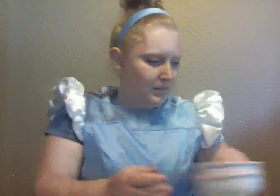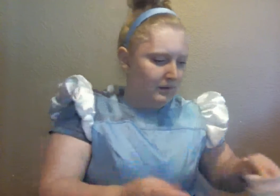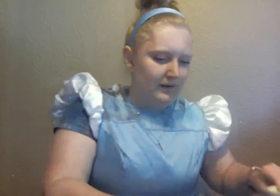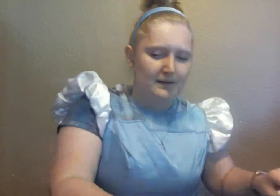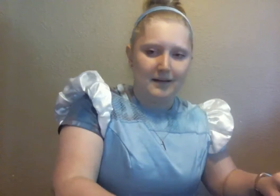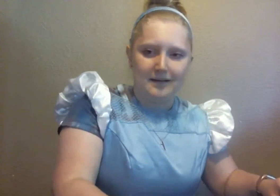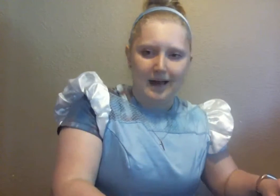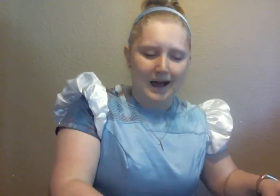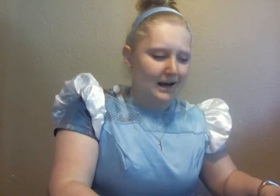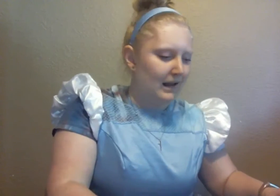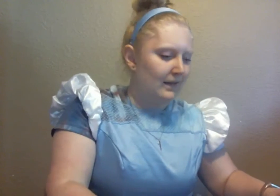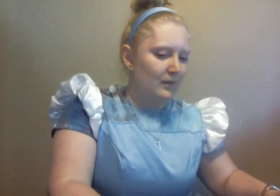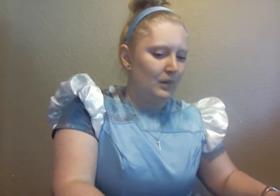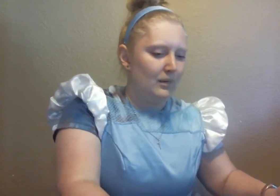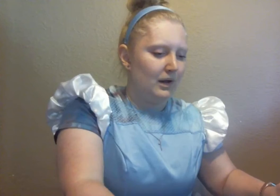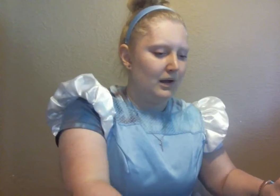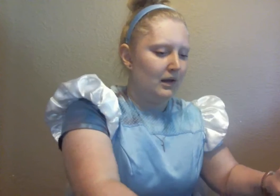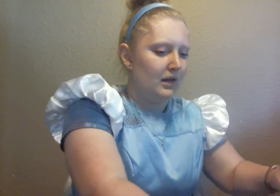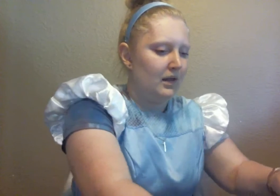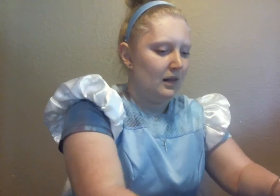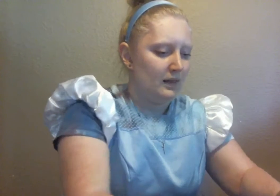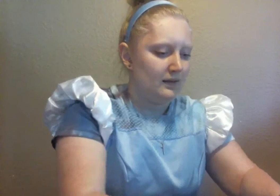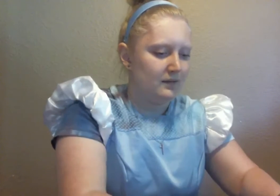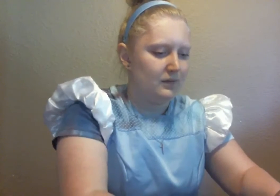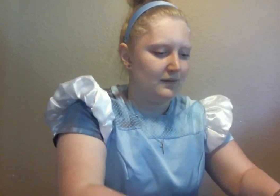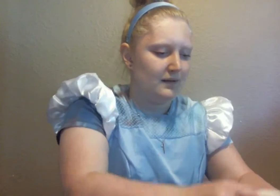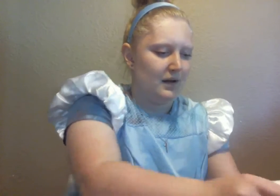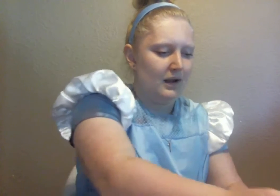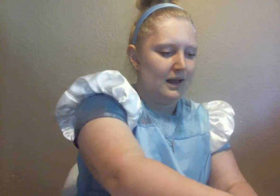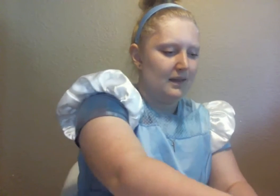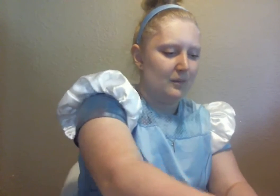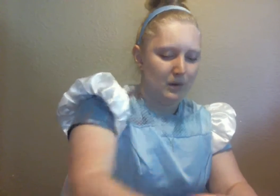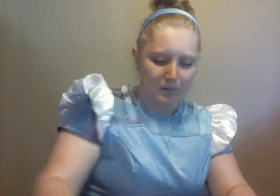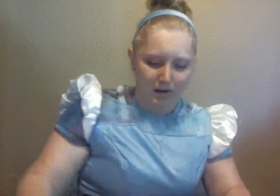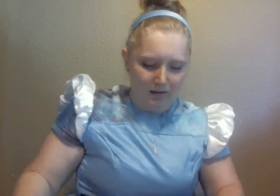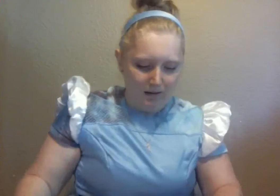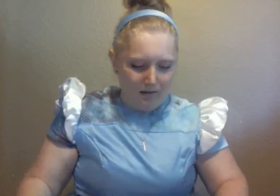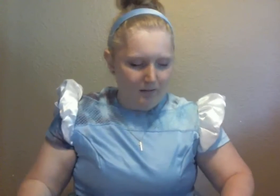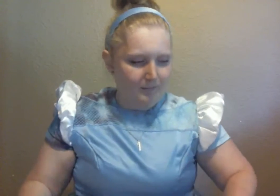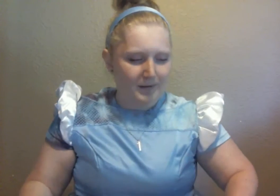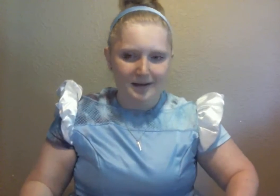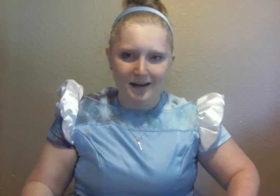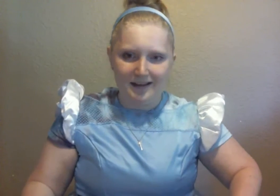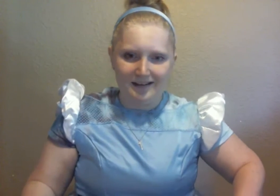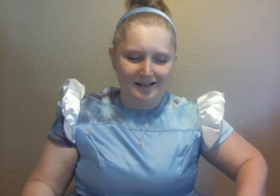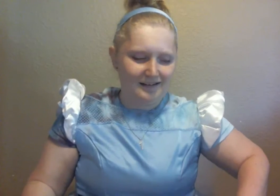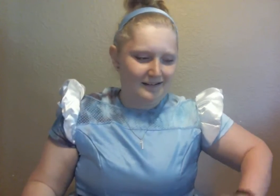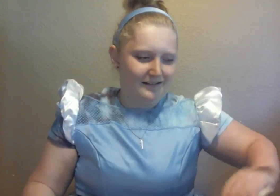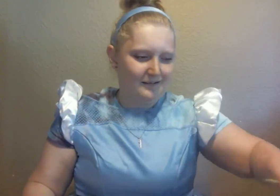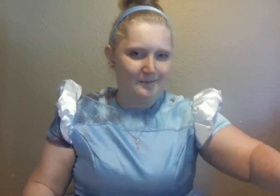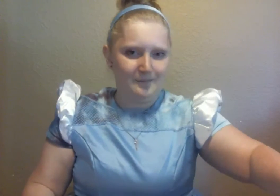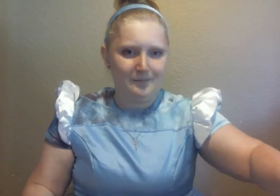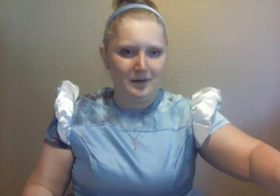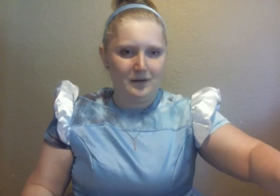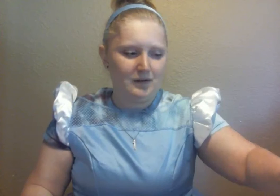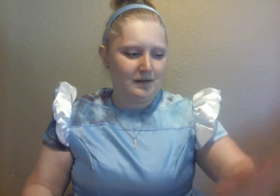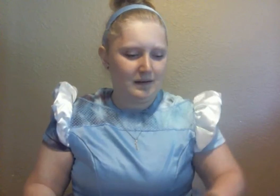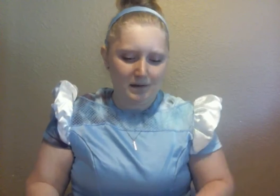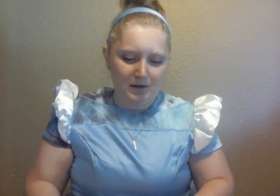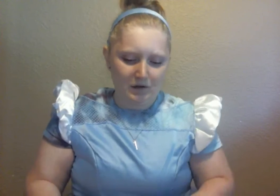put these aside and then we will listen to a song and then we will be done. So it's a little bit